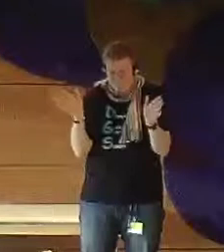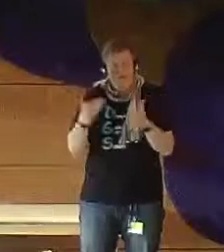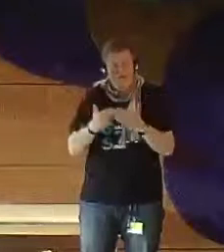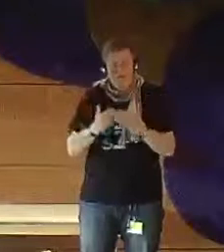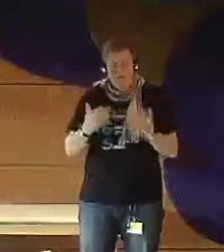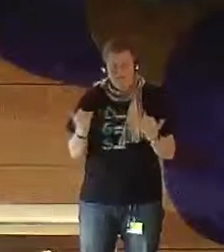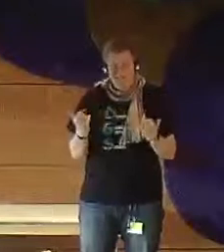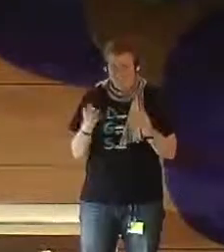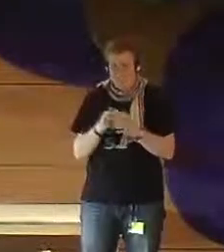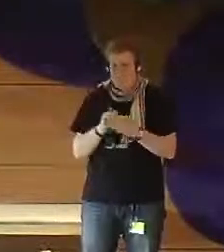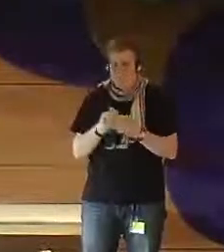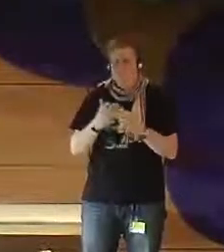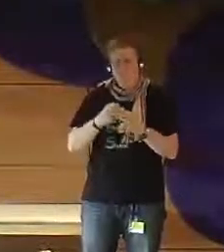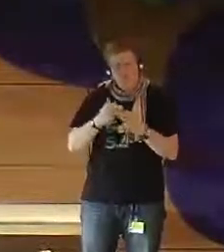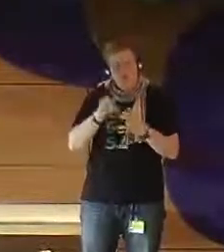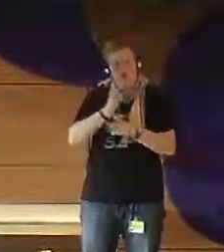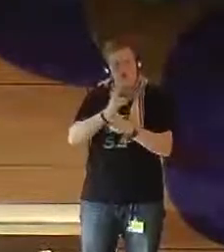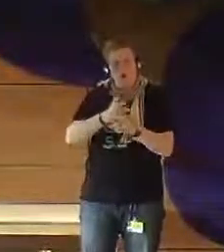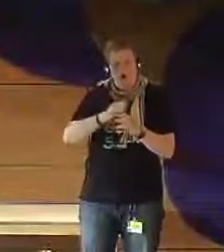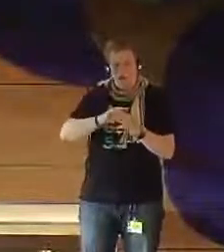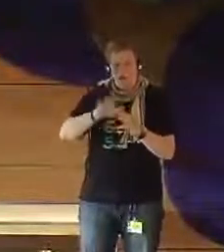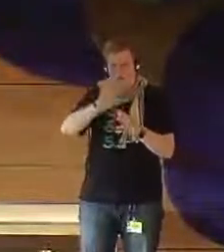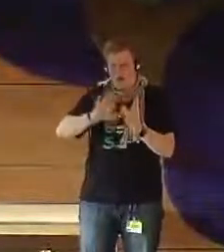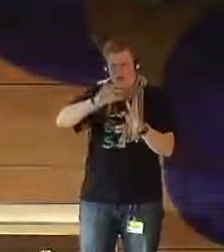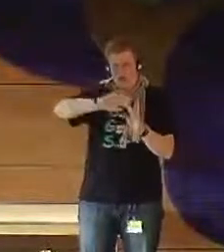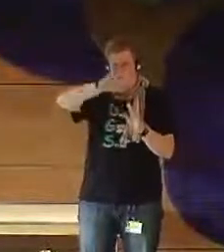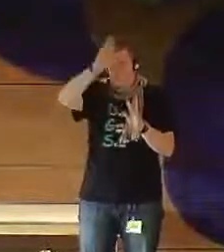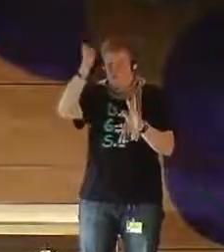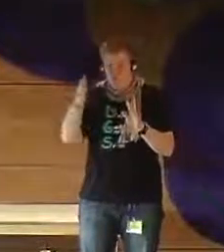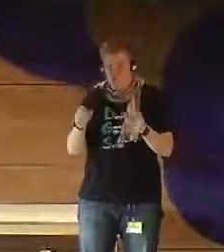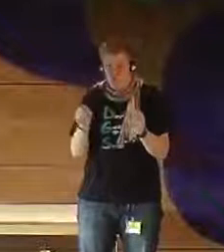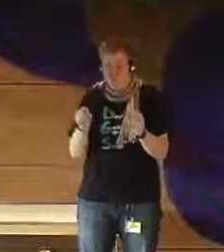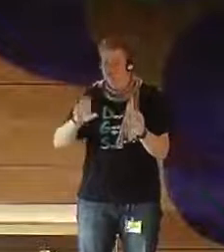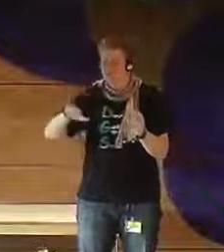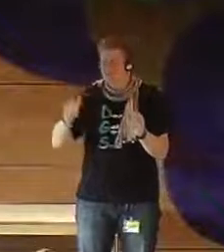children who are likely to need assistance and intervene at an early stage?